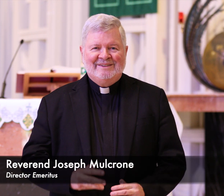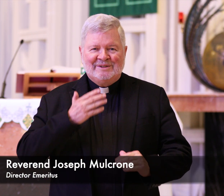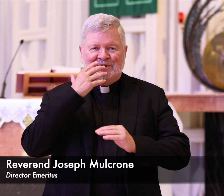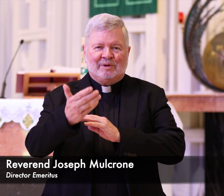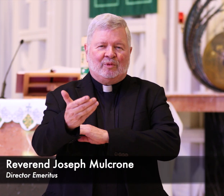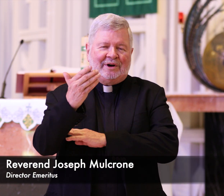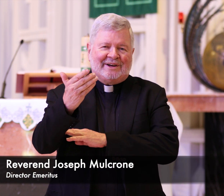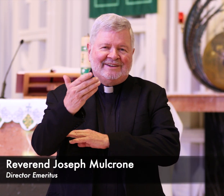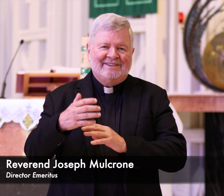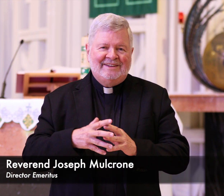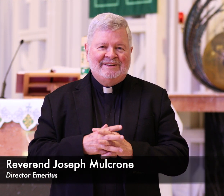Good morning.